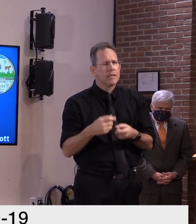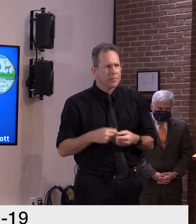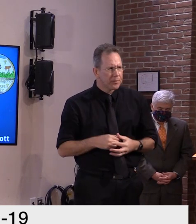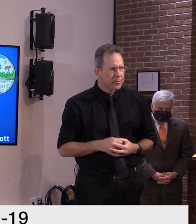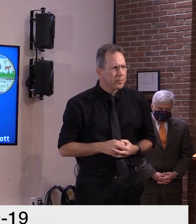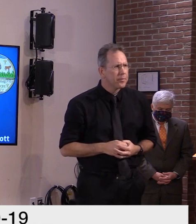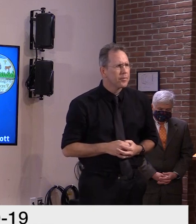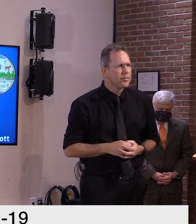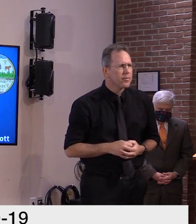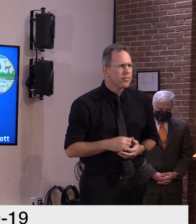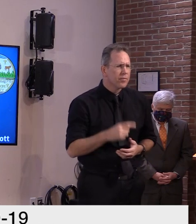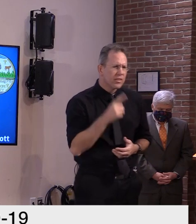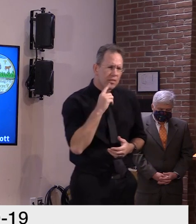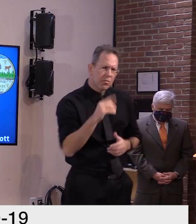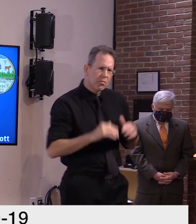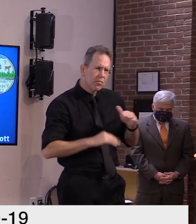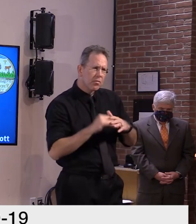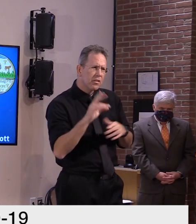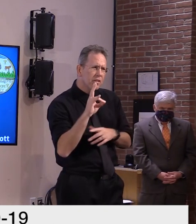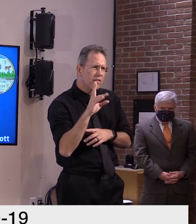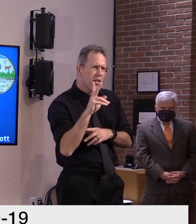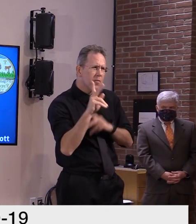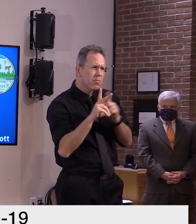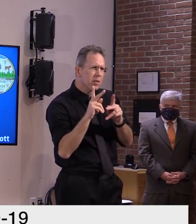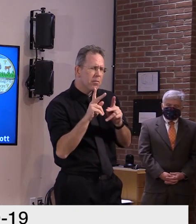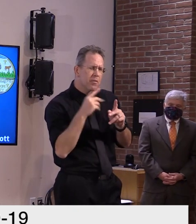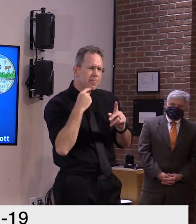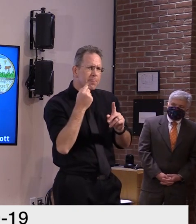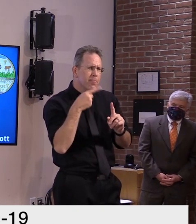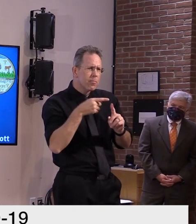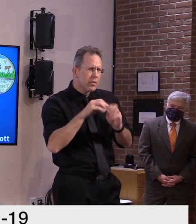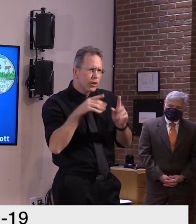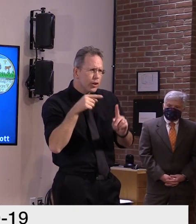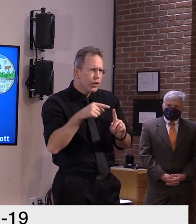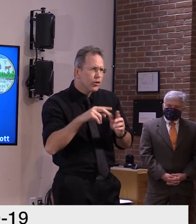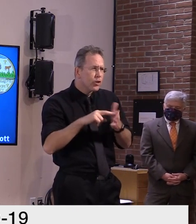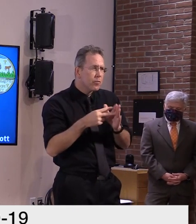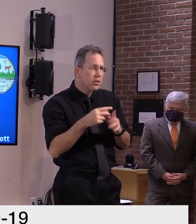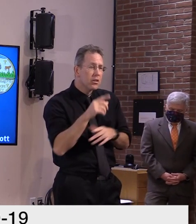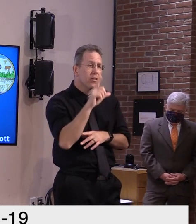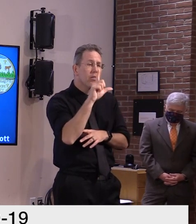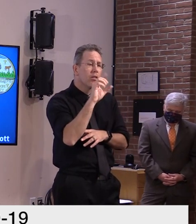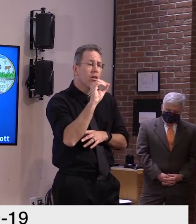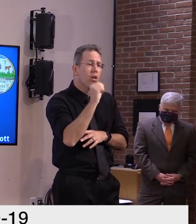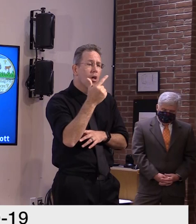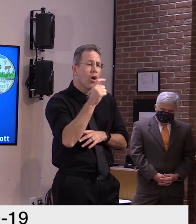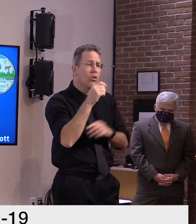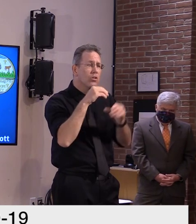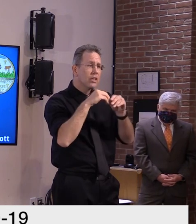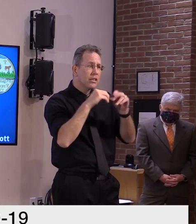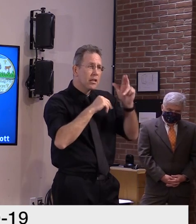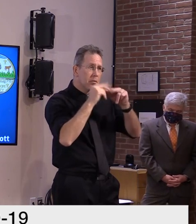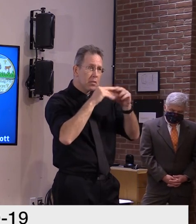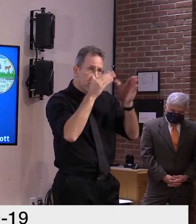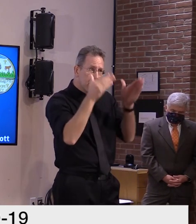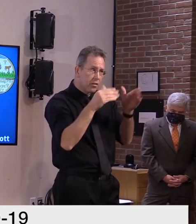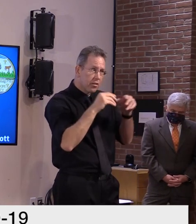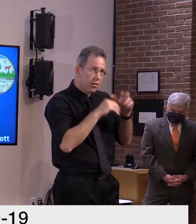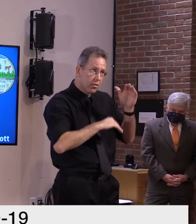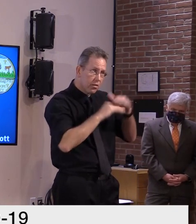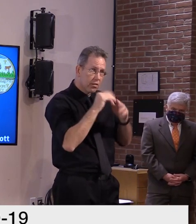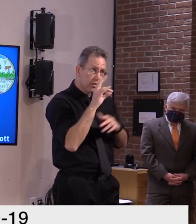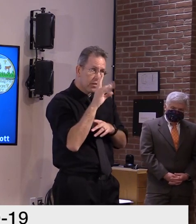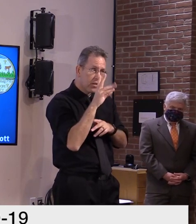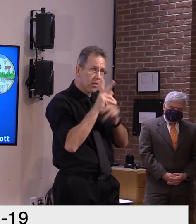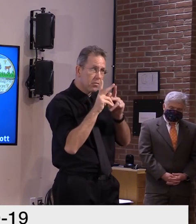I just to be clear, so the maximum inside a ski lodge would be 75 regardless of the fire capacity. Is that correct?